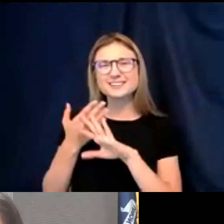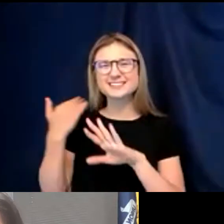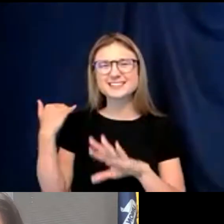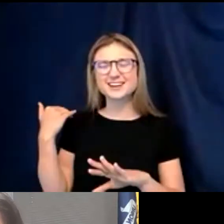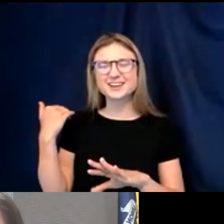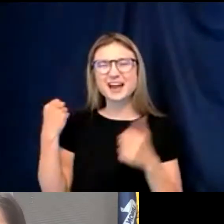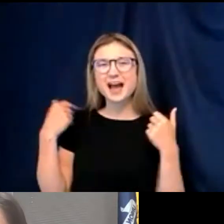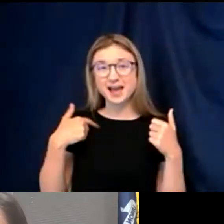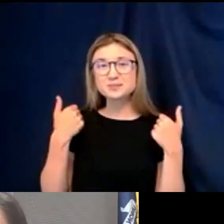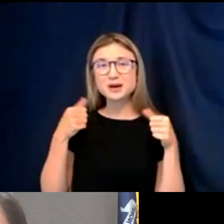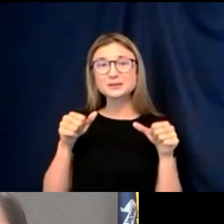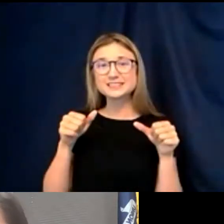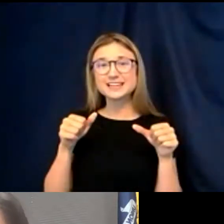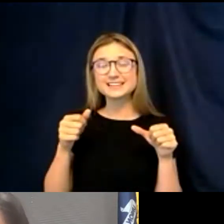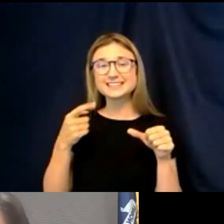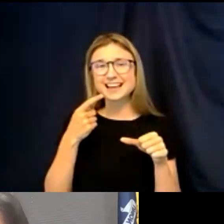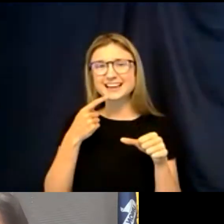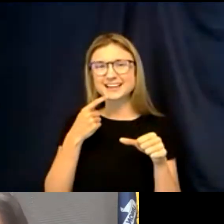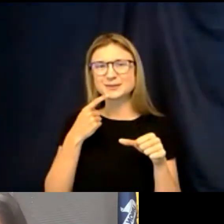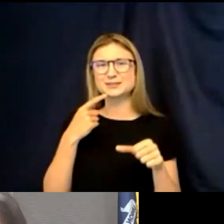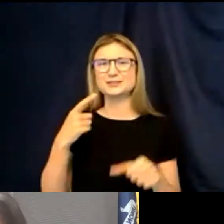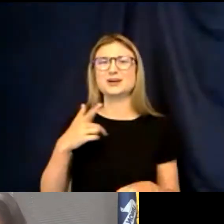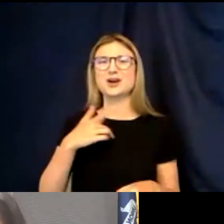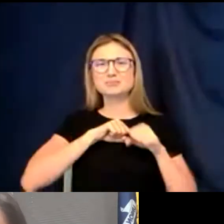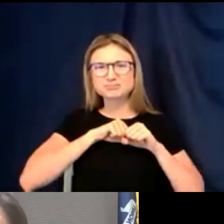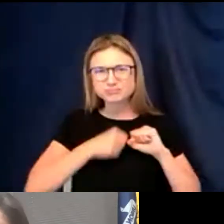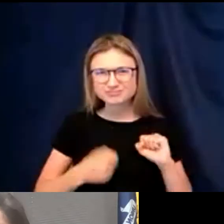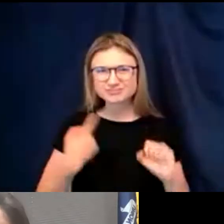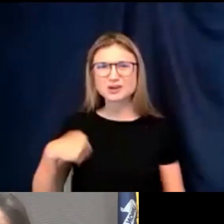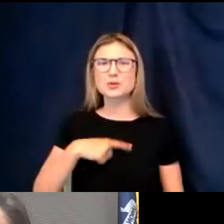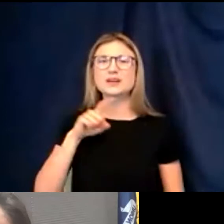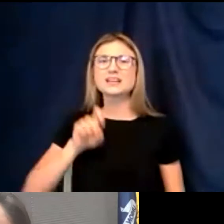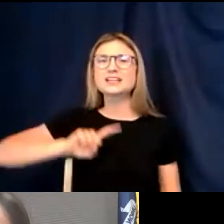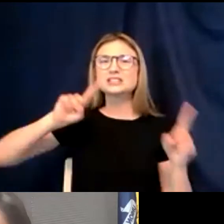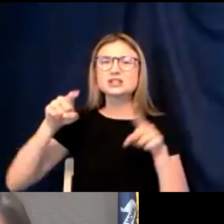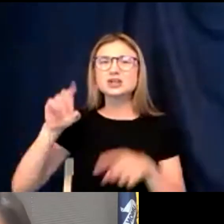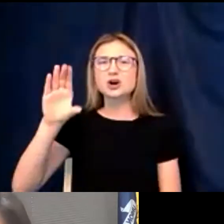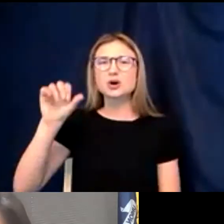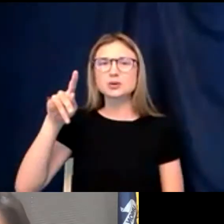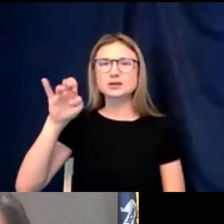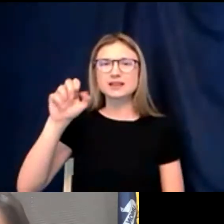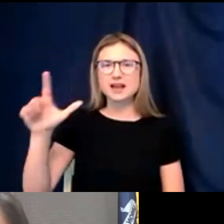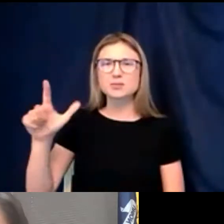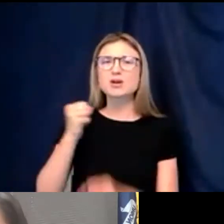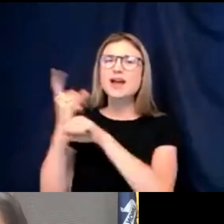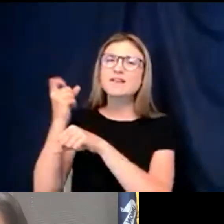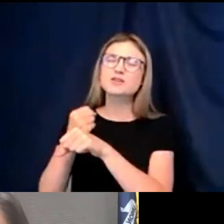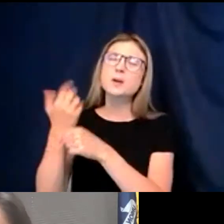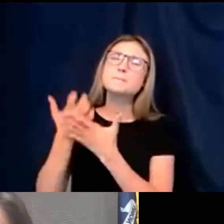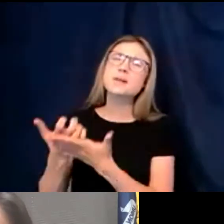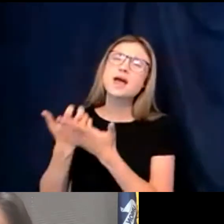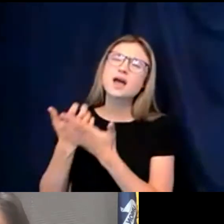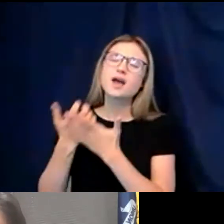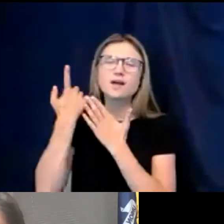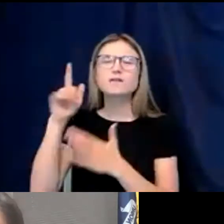it's so heart-wrenching that we have to go to the Capitol and beg for services every year. And that